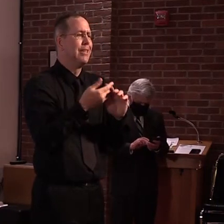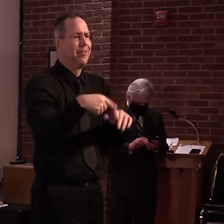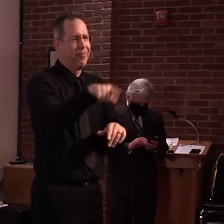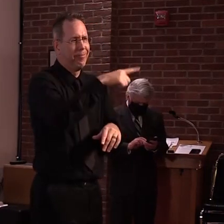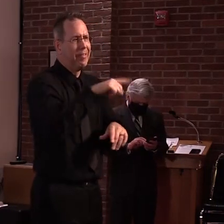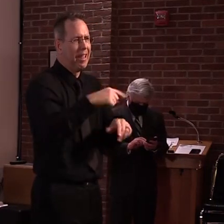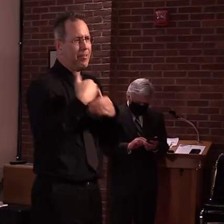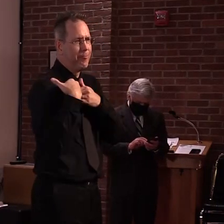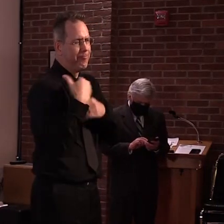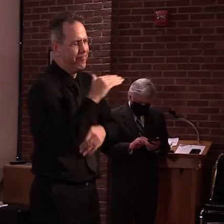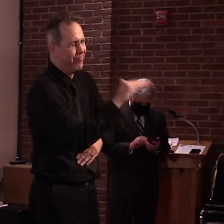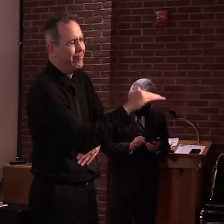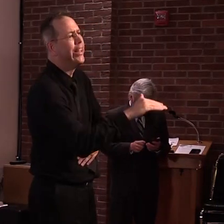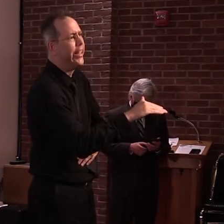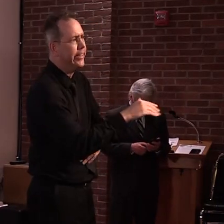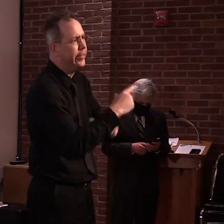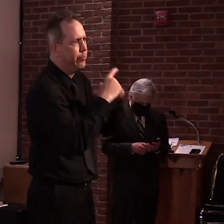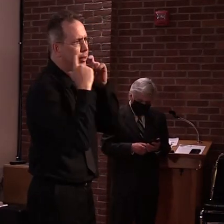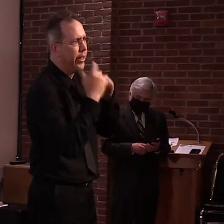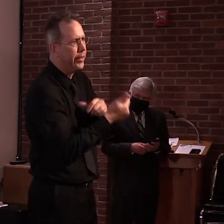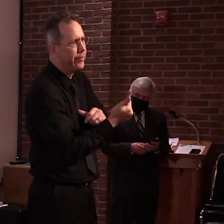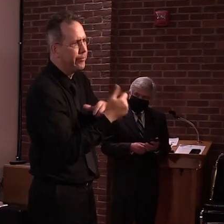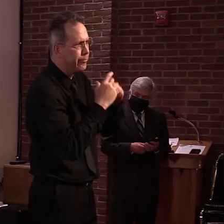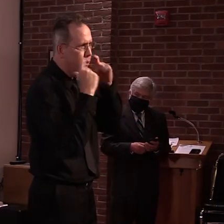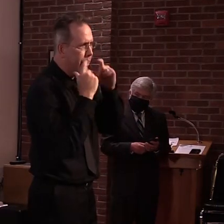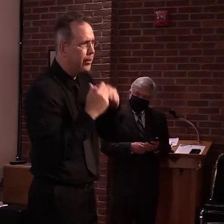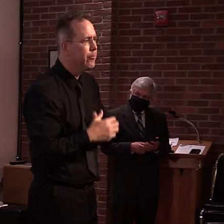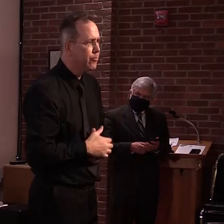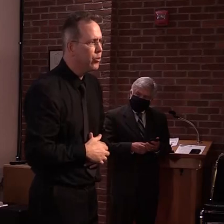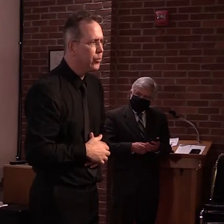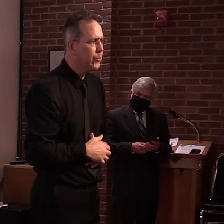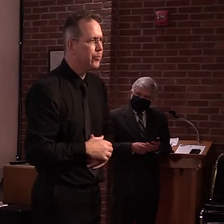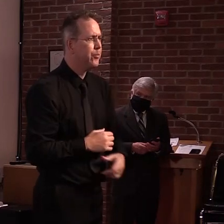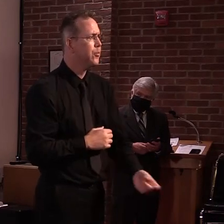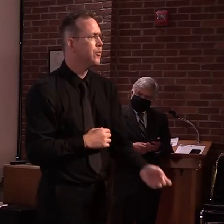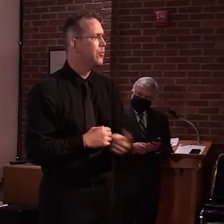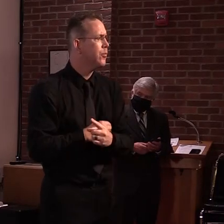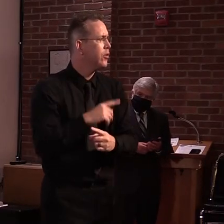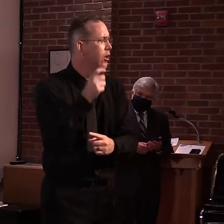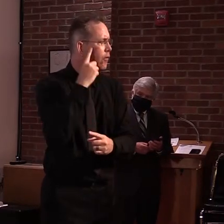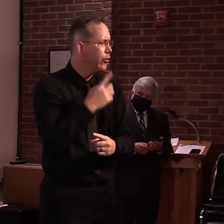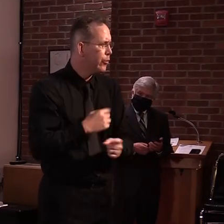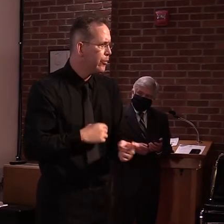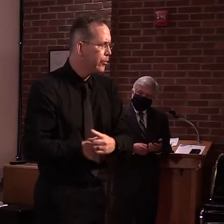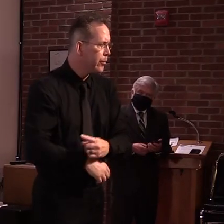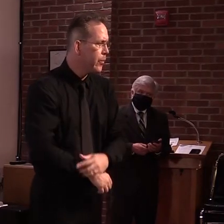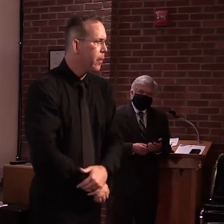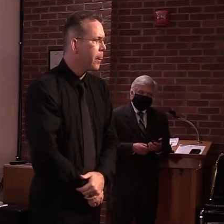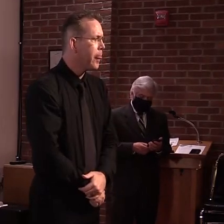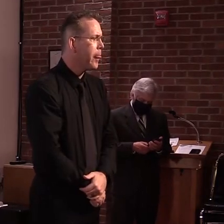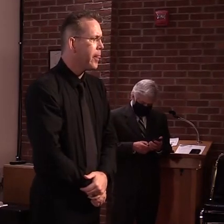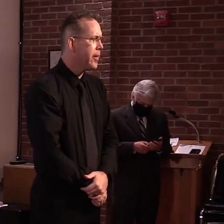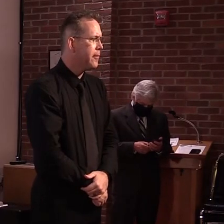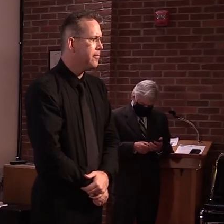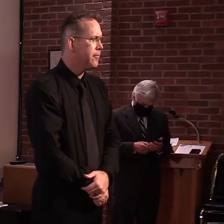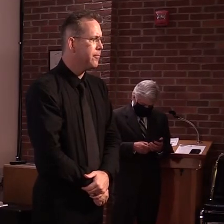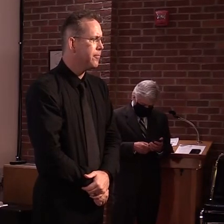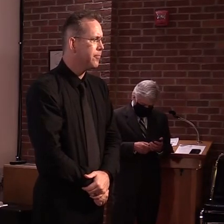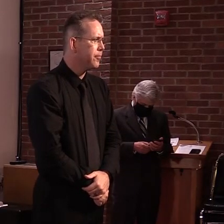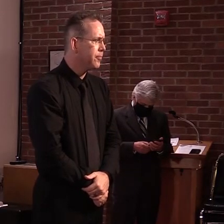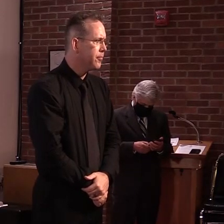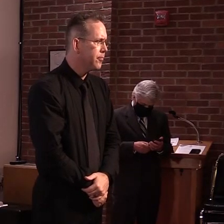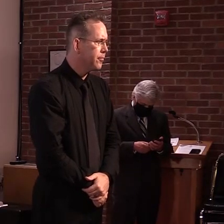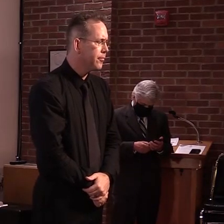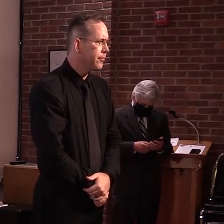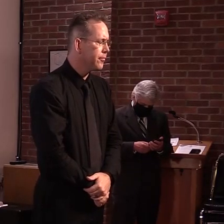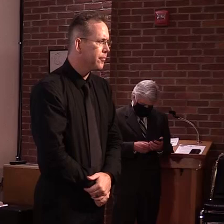Okay, and one quick follow to the governor. By all accounts, you've been putting in an incredible number of hours each day